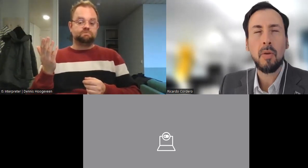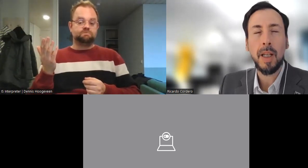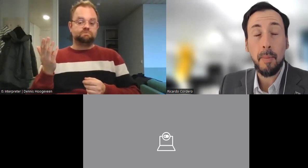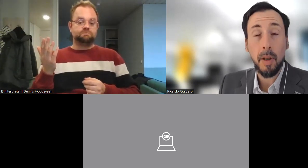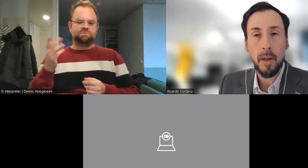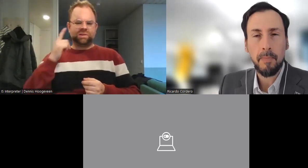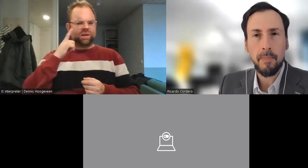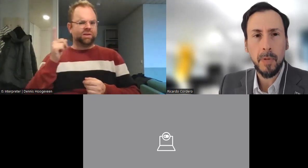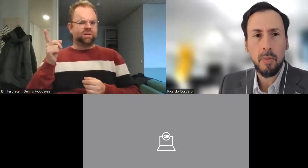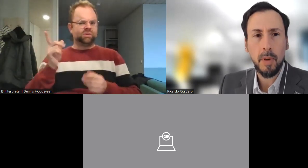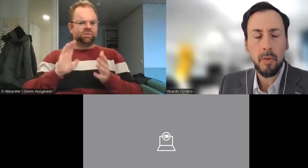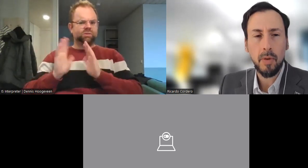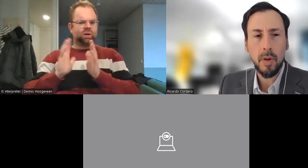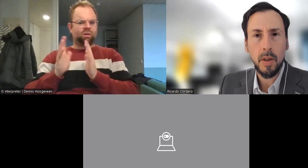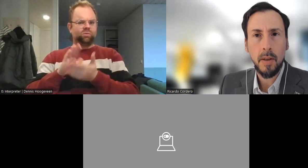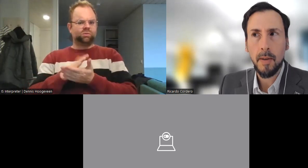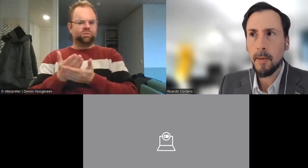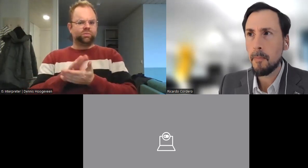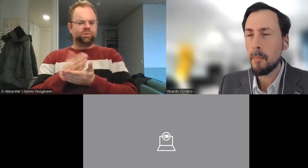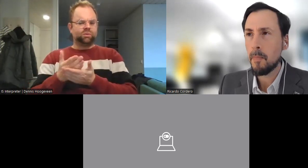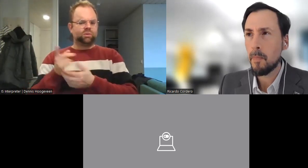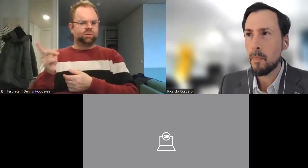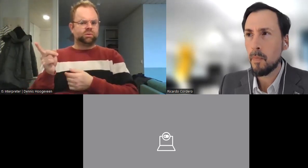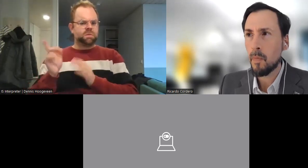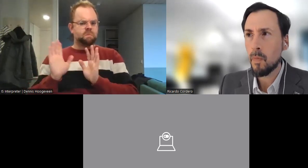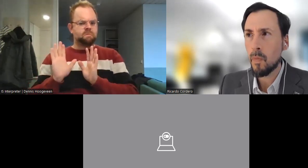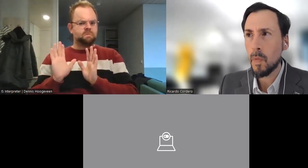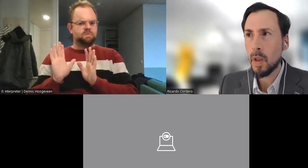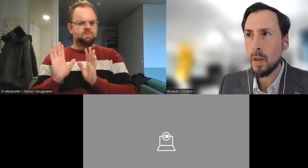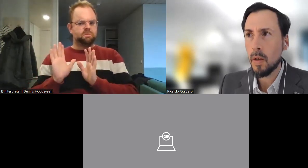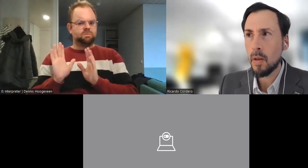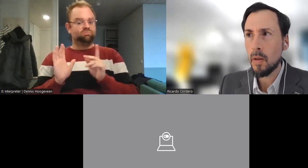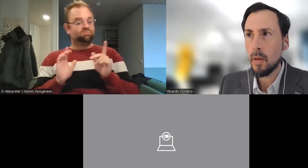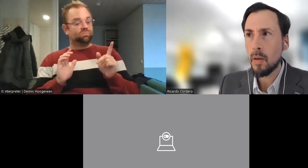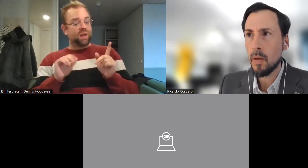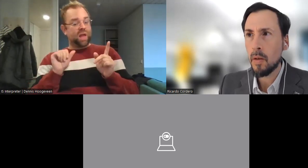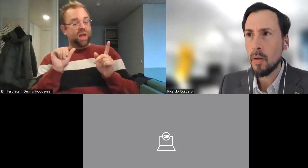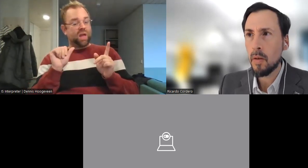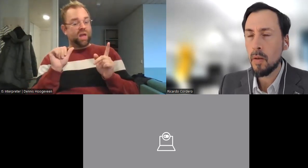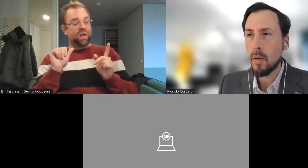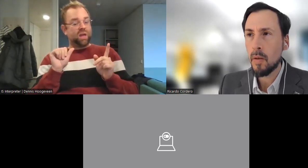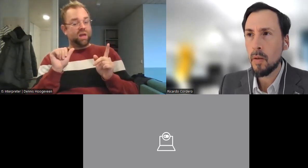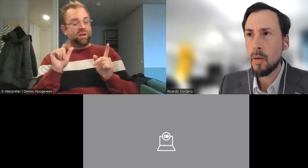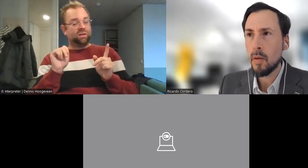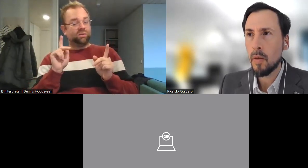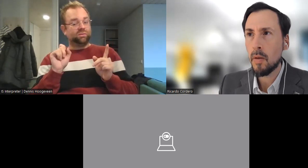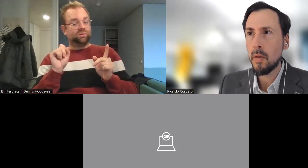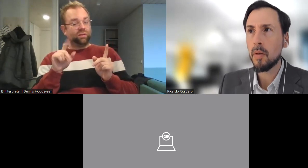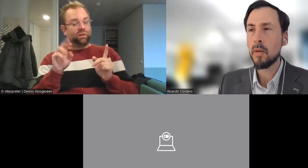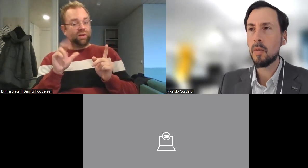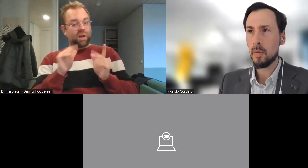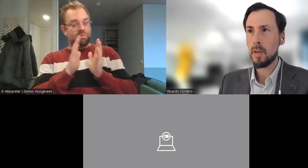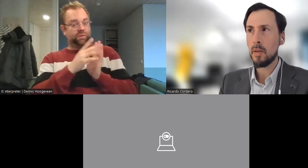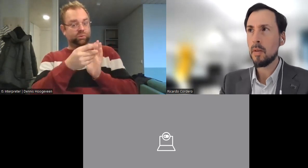can you allow the camera to be used? So our sign language interpreters can interpret for us.